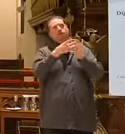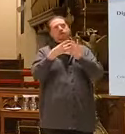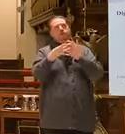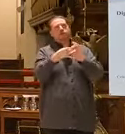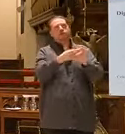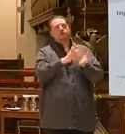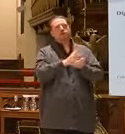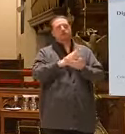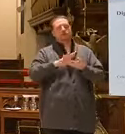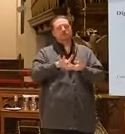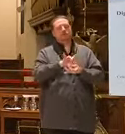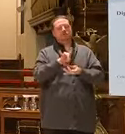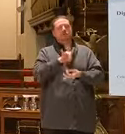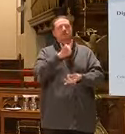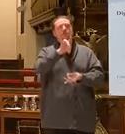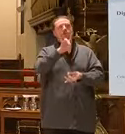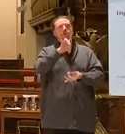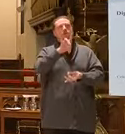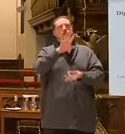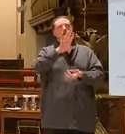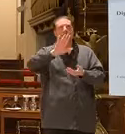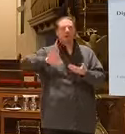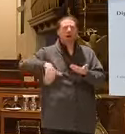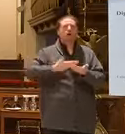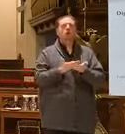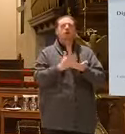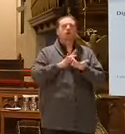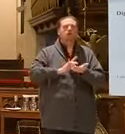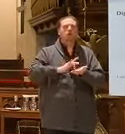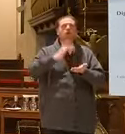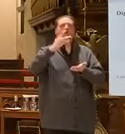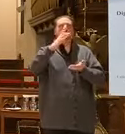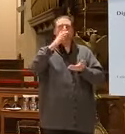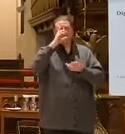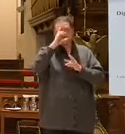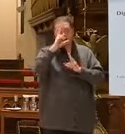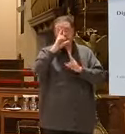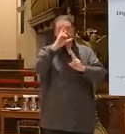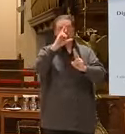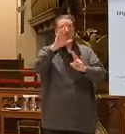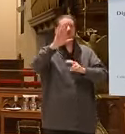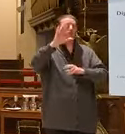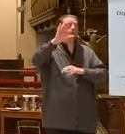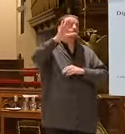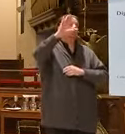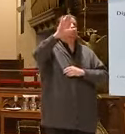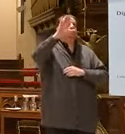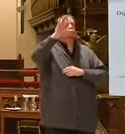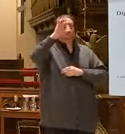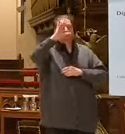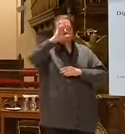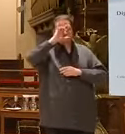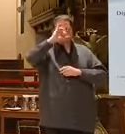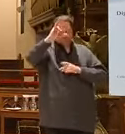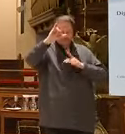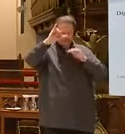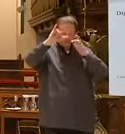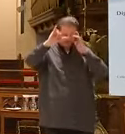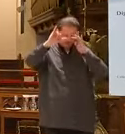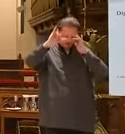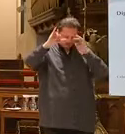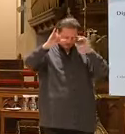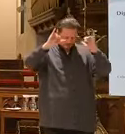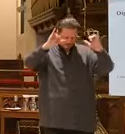unity of the Holy Spirit, all glory and honor is yours